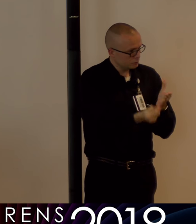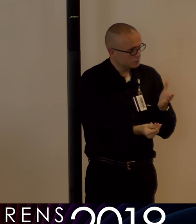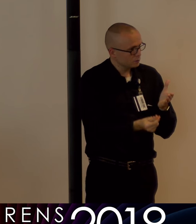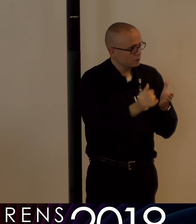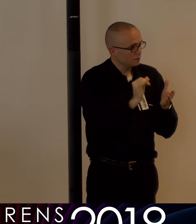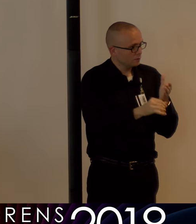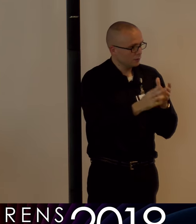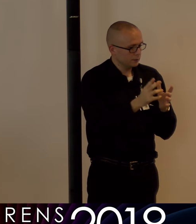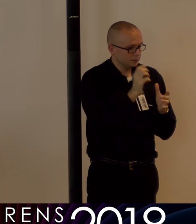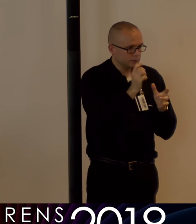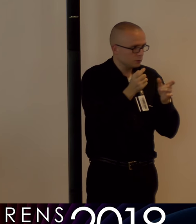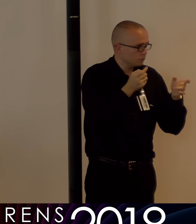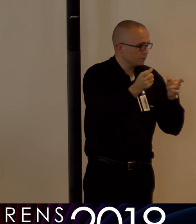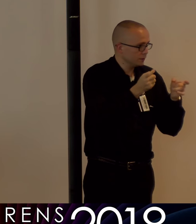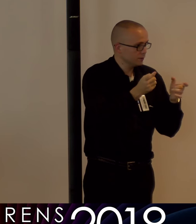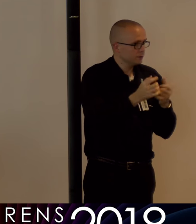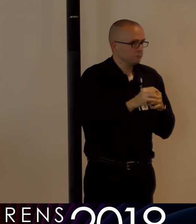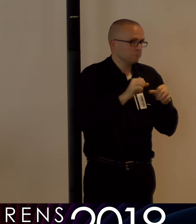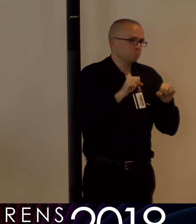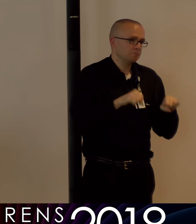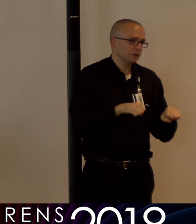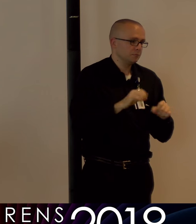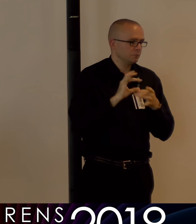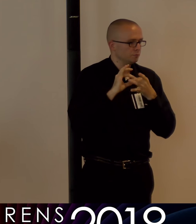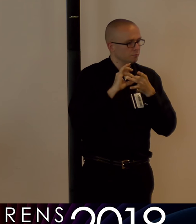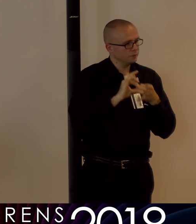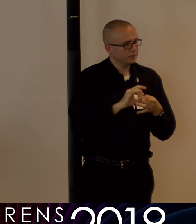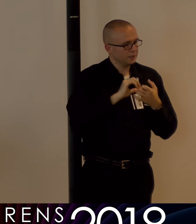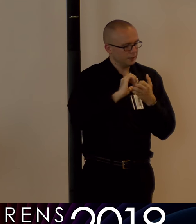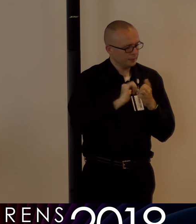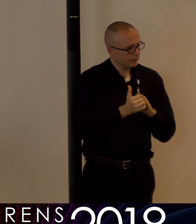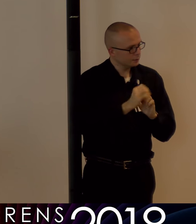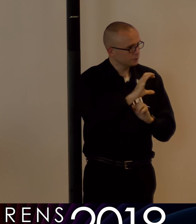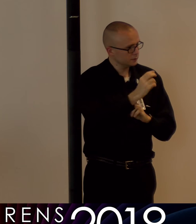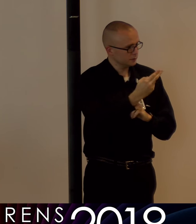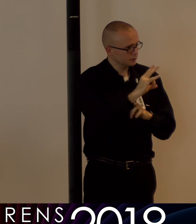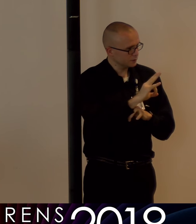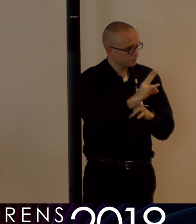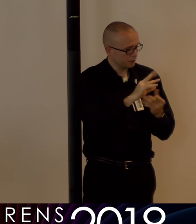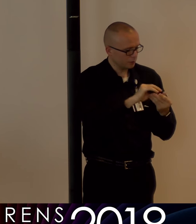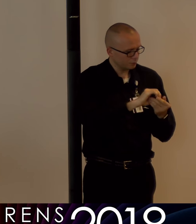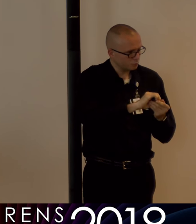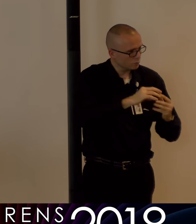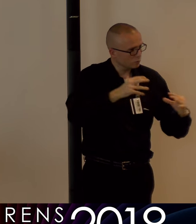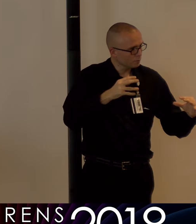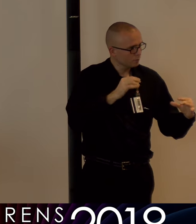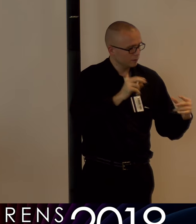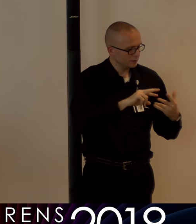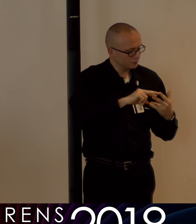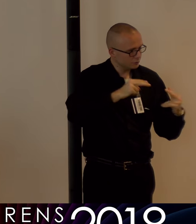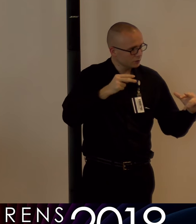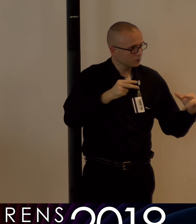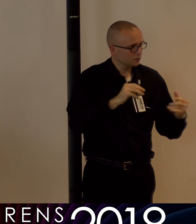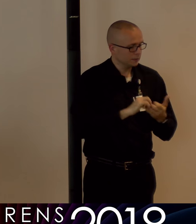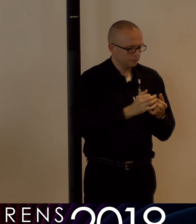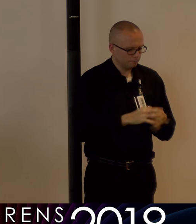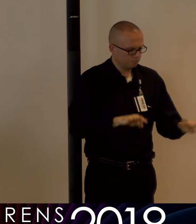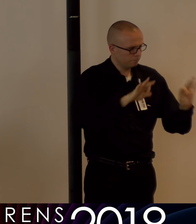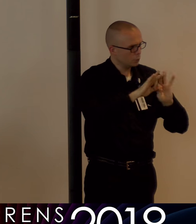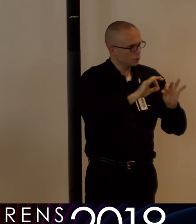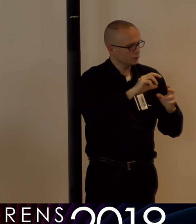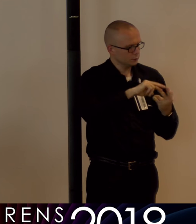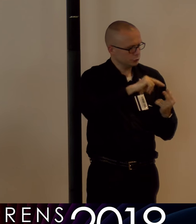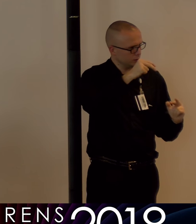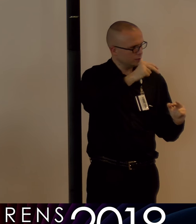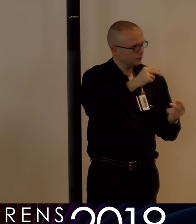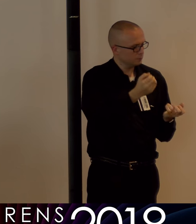is upregulated, and could that be related to how CHD7 is unwinding the chromatin at that gene? And how important is this gene?